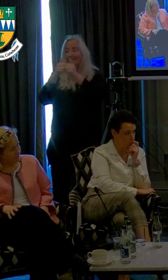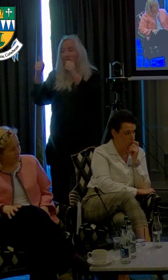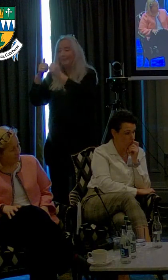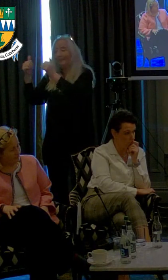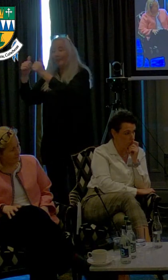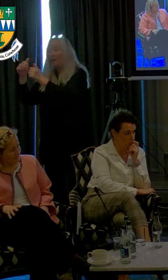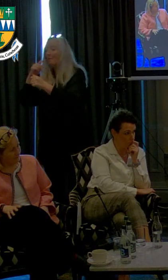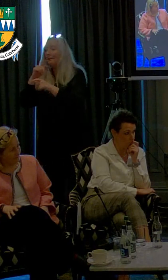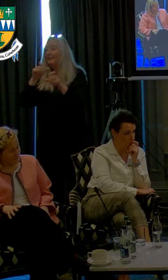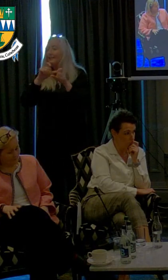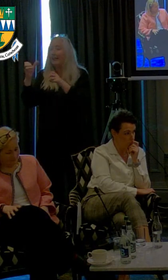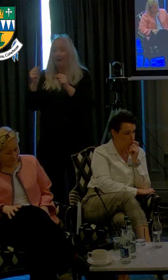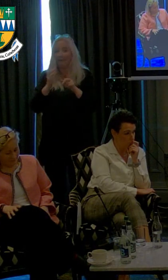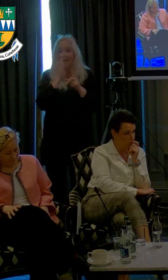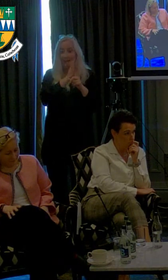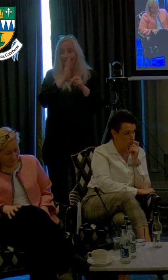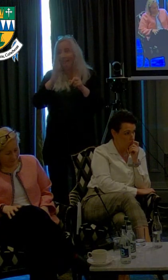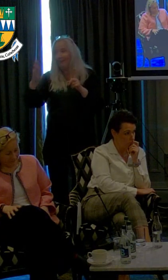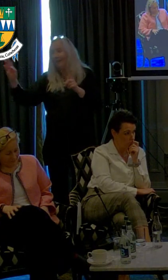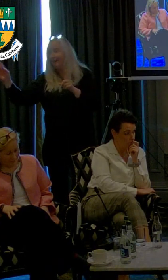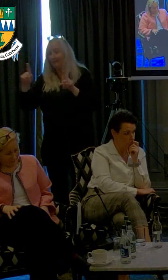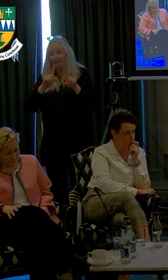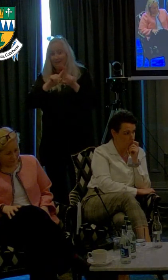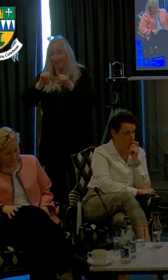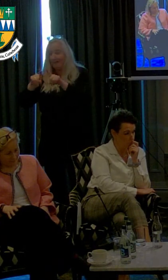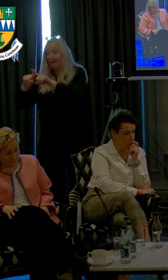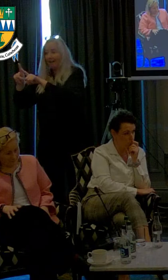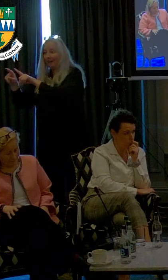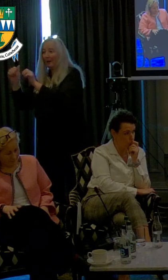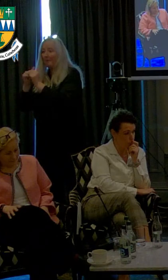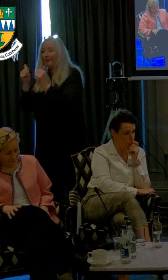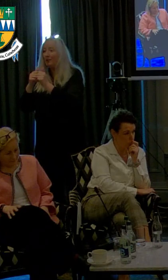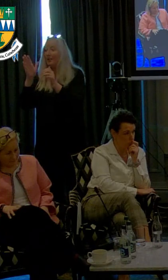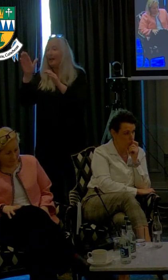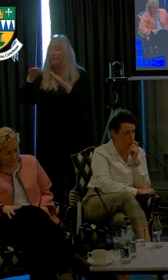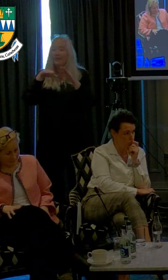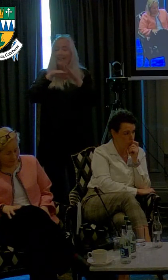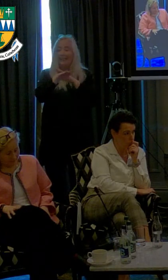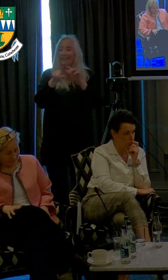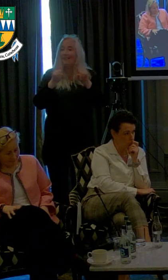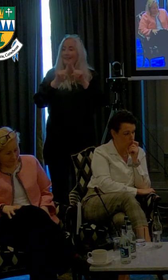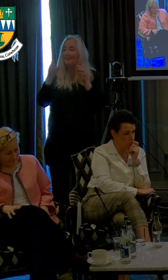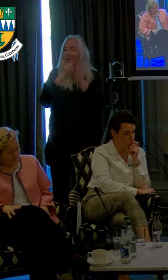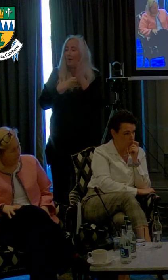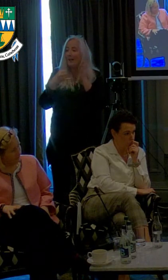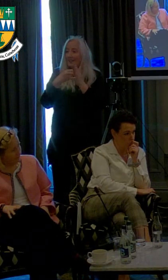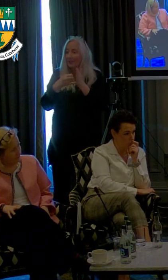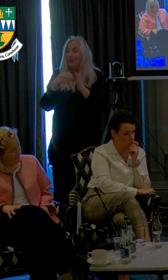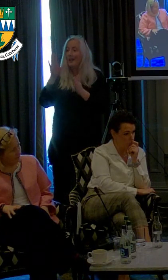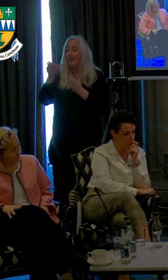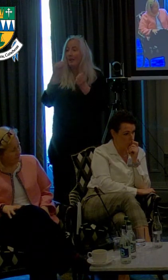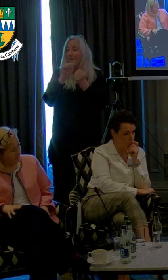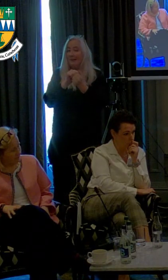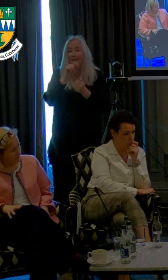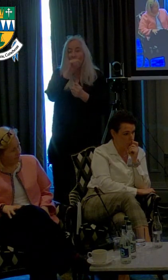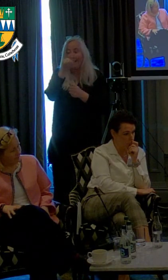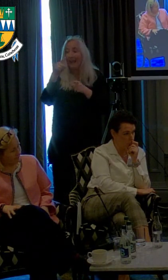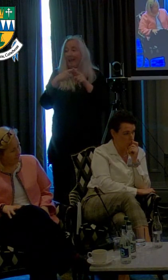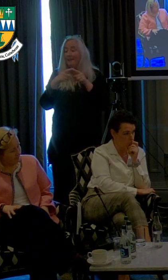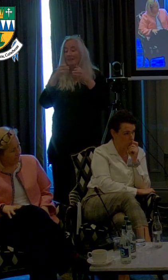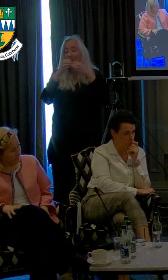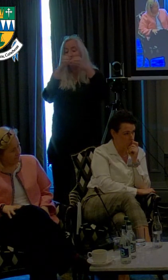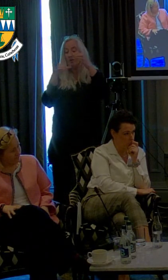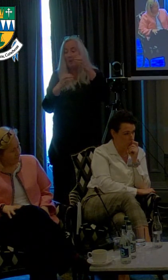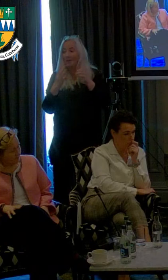council, because you've got to go into different organisations, and underneath all those organisations are subcommittees, and